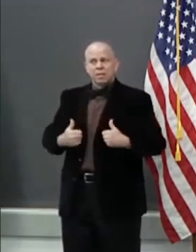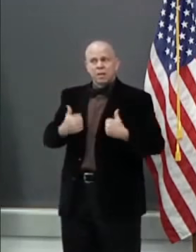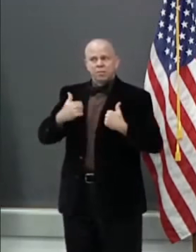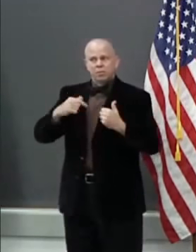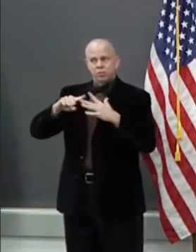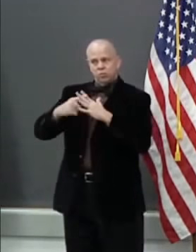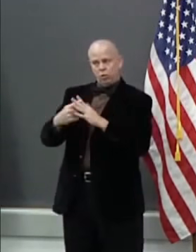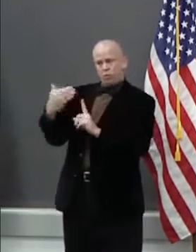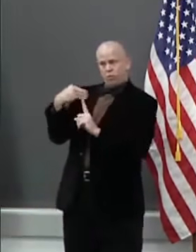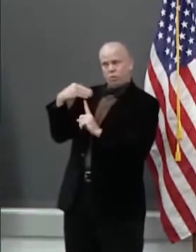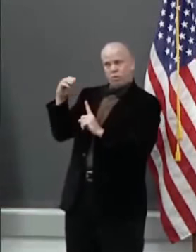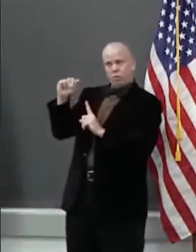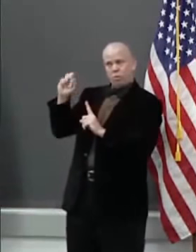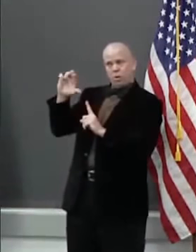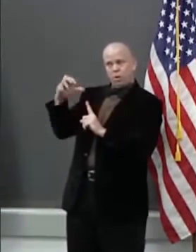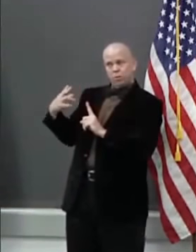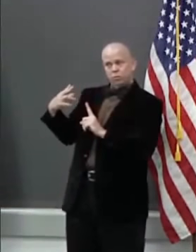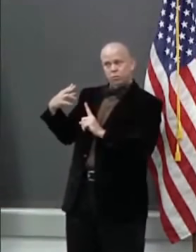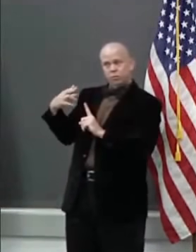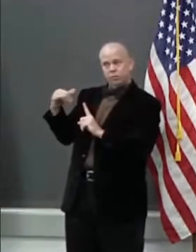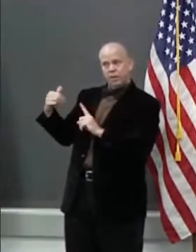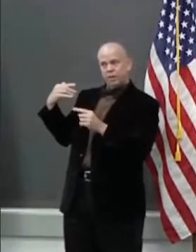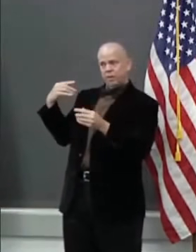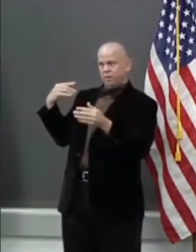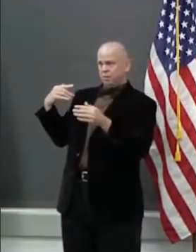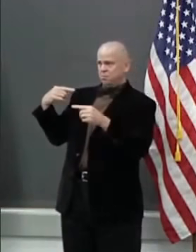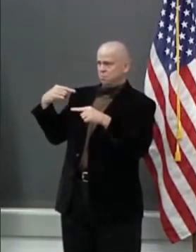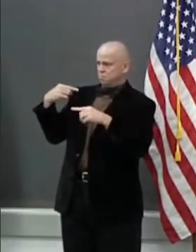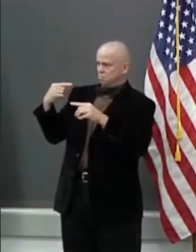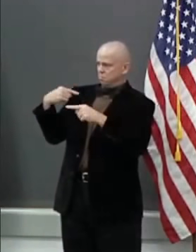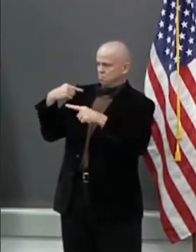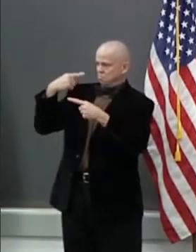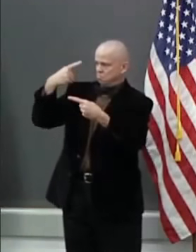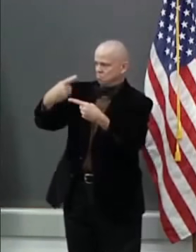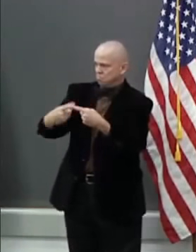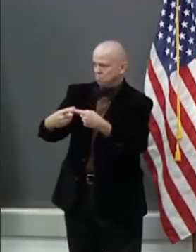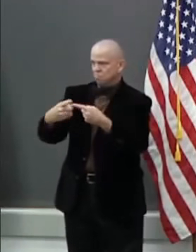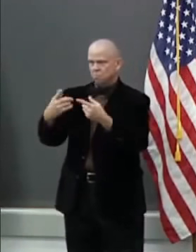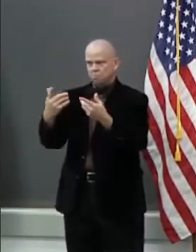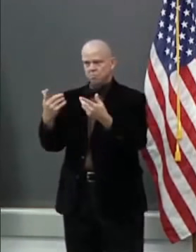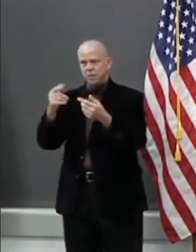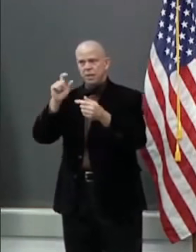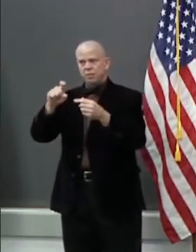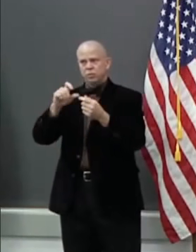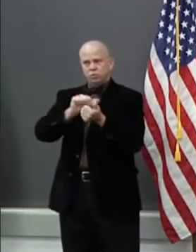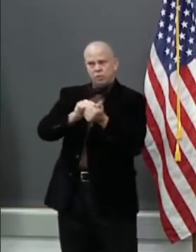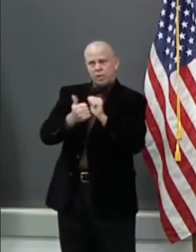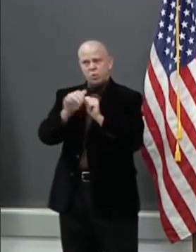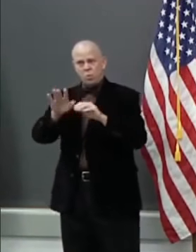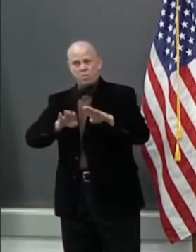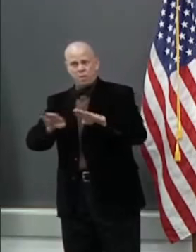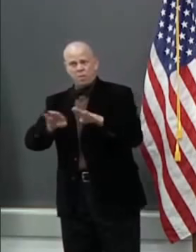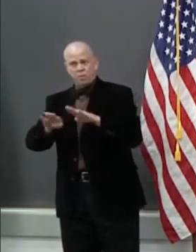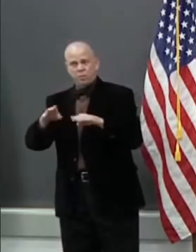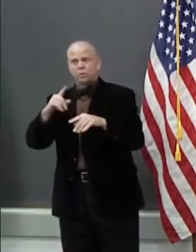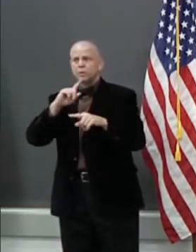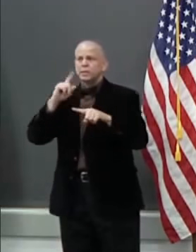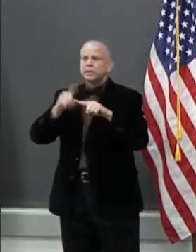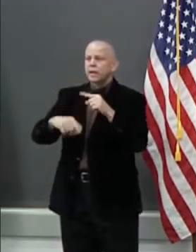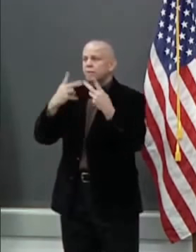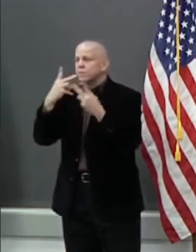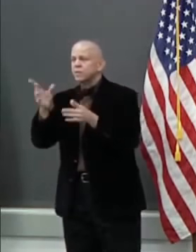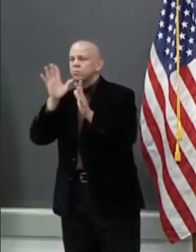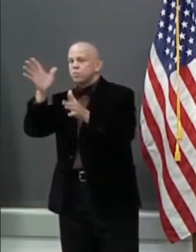that people have been asked to limit their activities, to visit virtually with grandparents and older relatives, and we know it's taking a